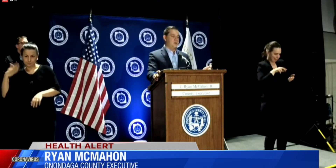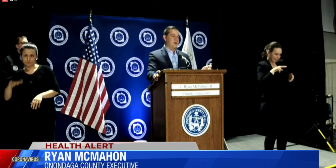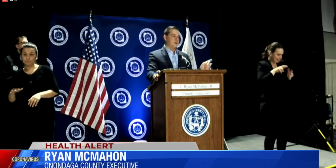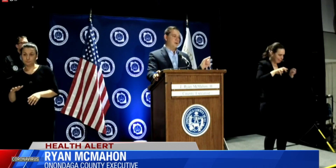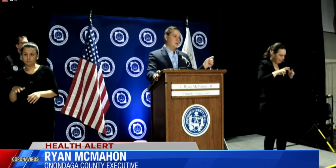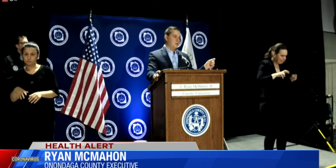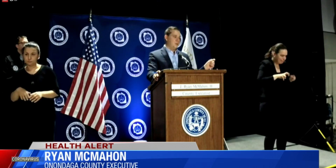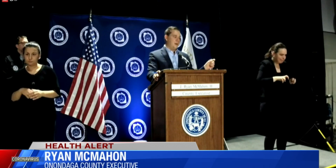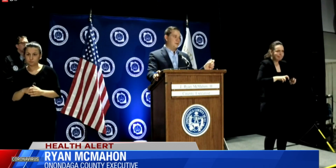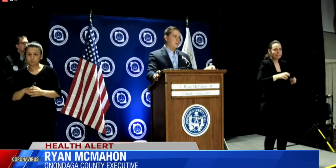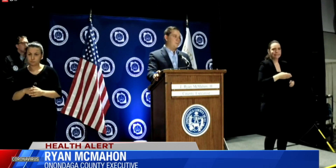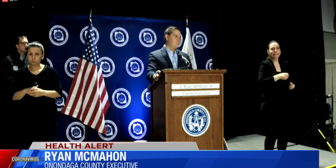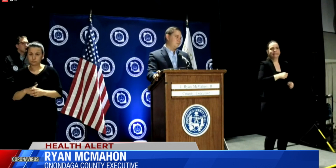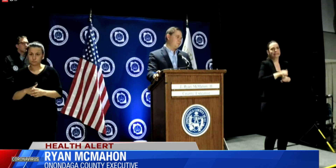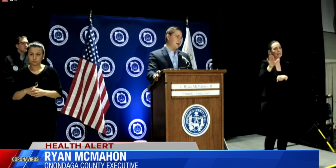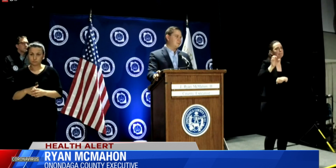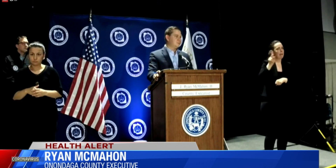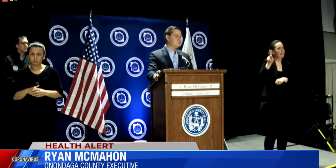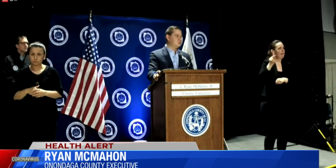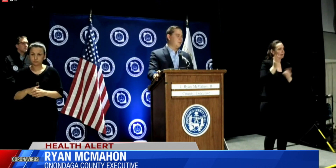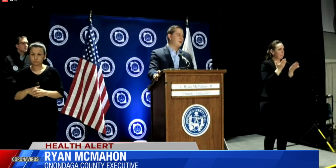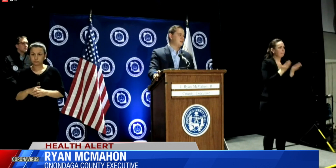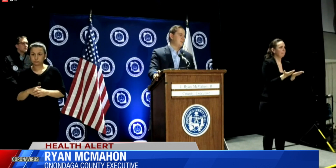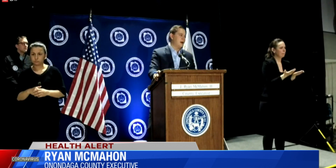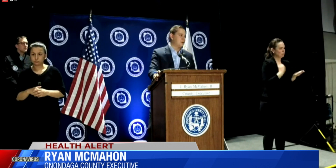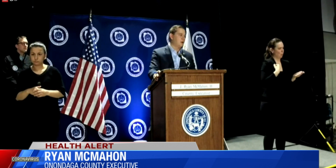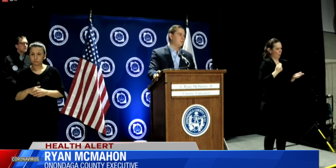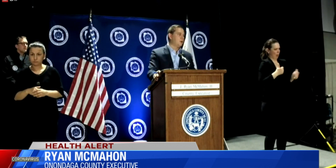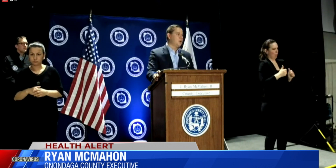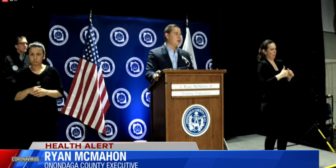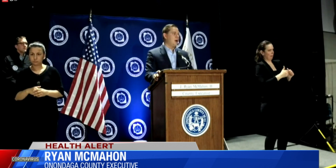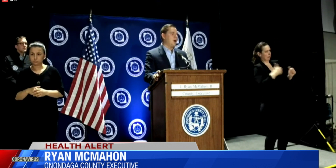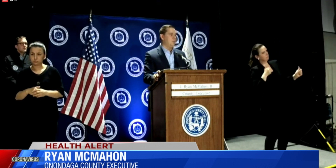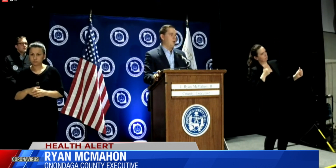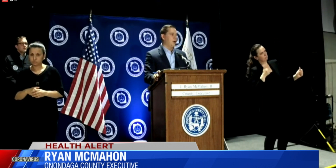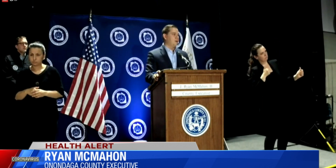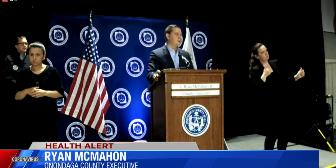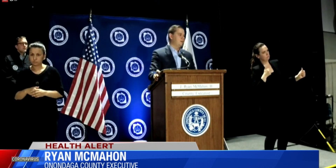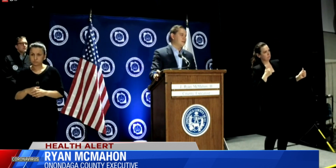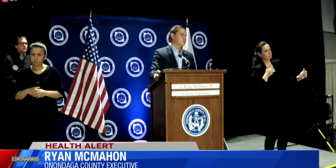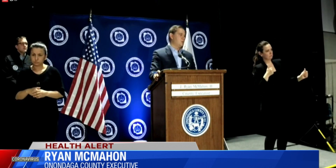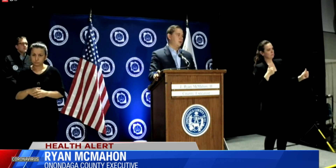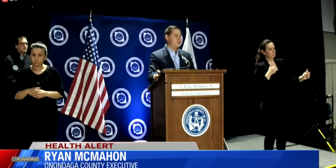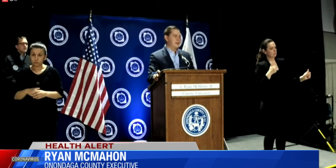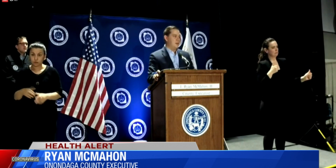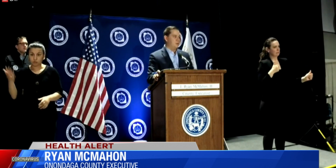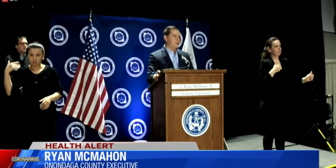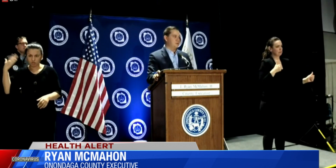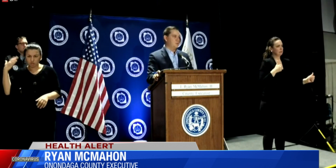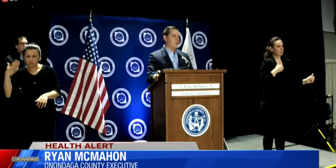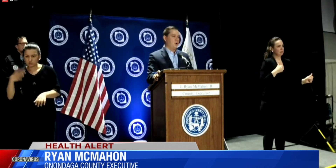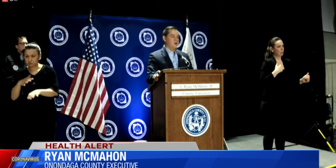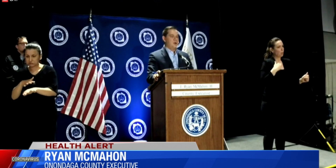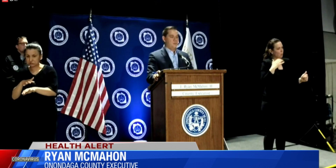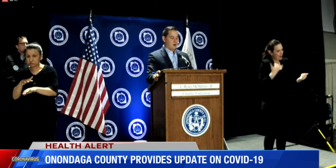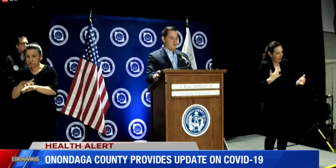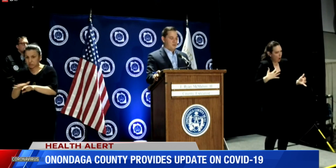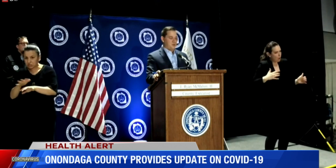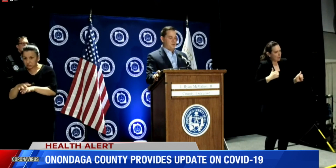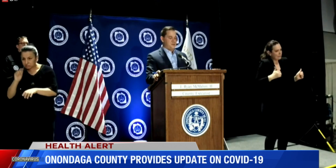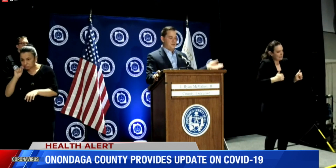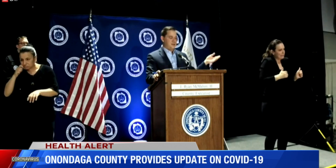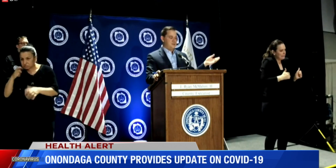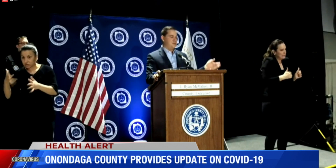it was very quick, a little bit backed up, not tremendously backed up, but that's really what's happening. Is you're more part